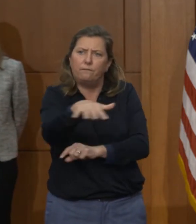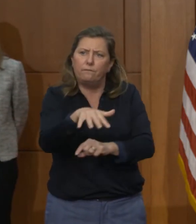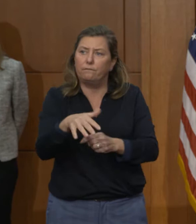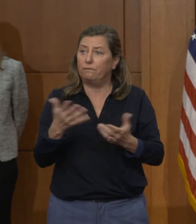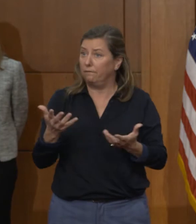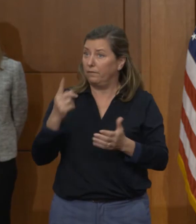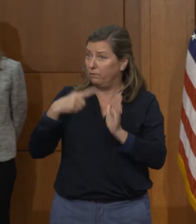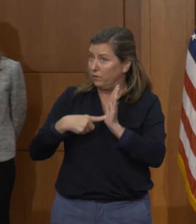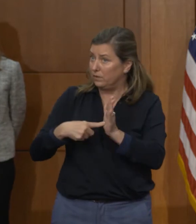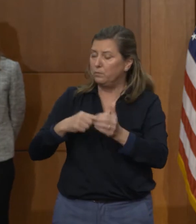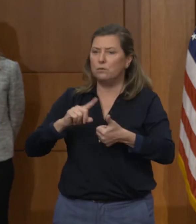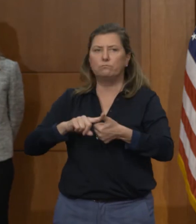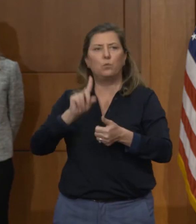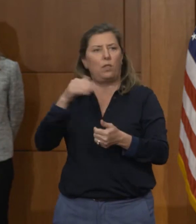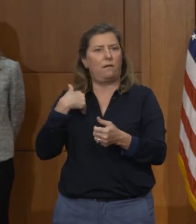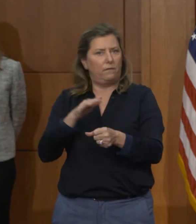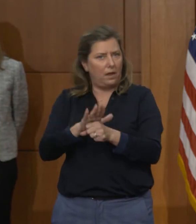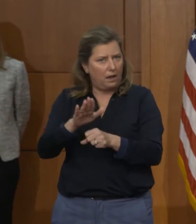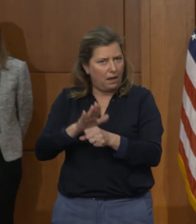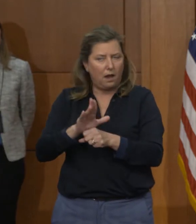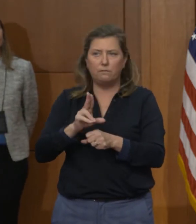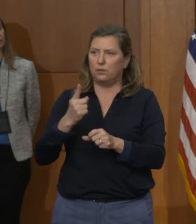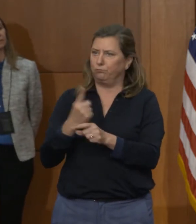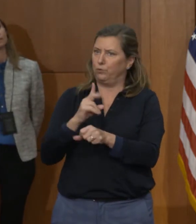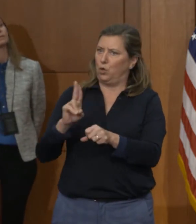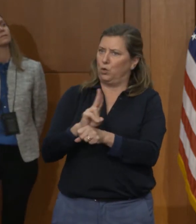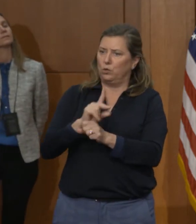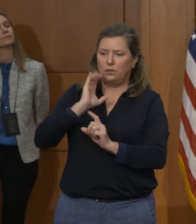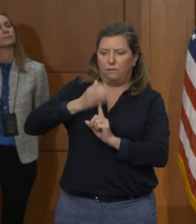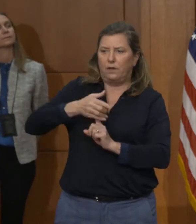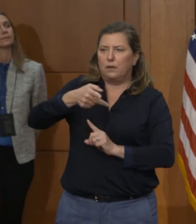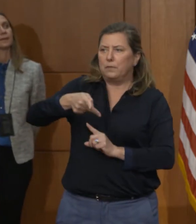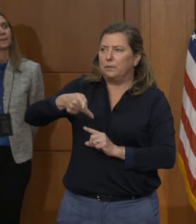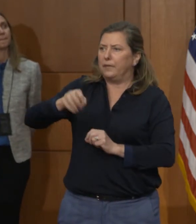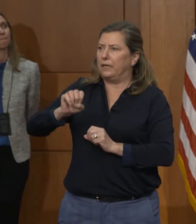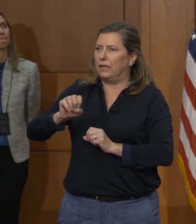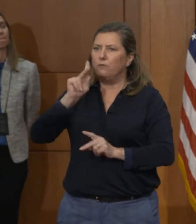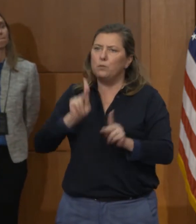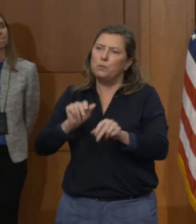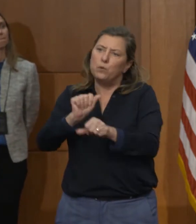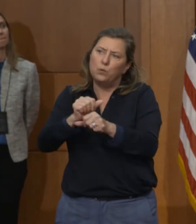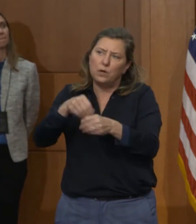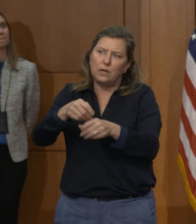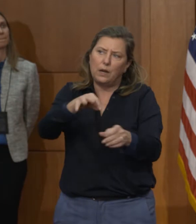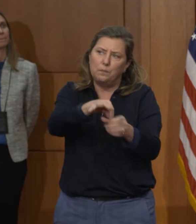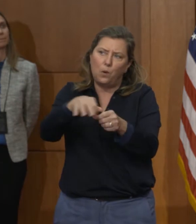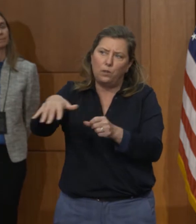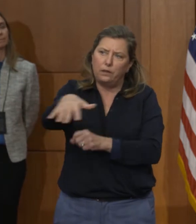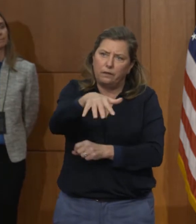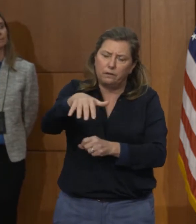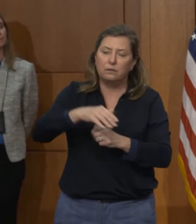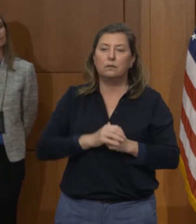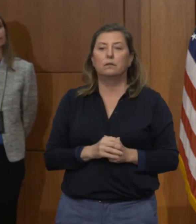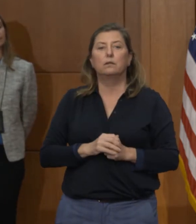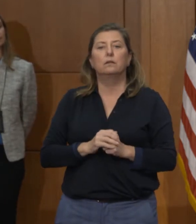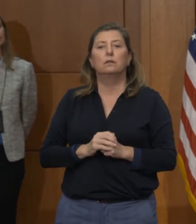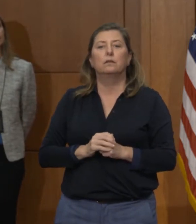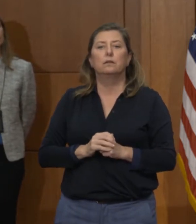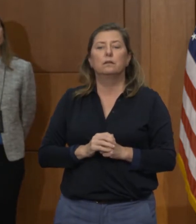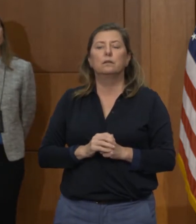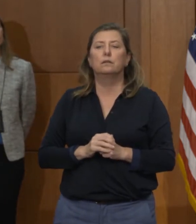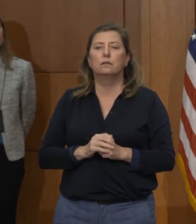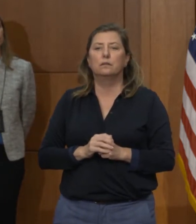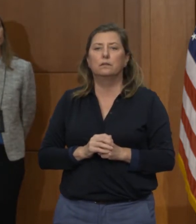an adequate supply and proper use of PPE for our poll workers. Now, let's